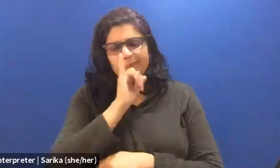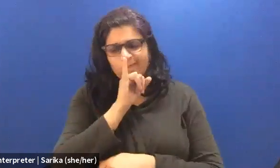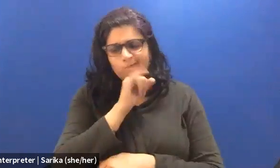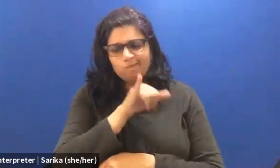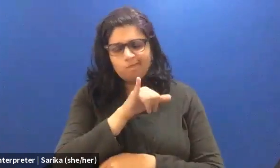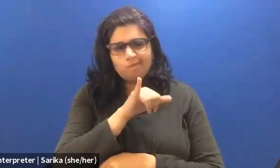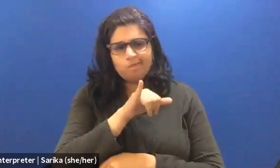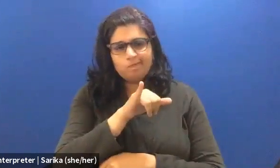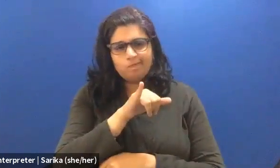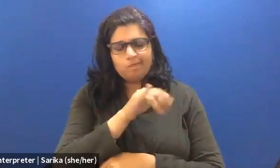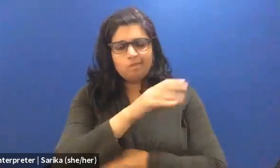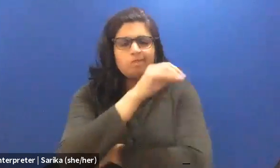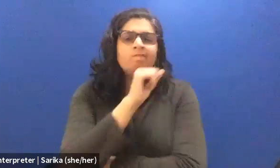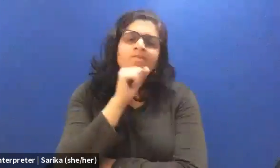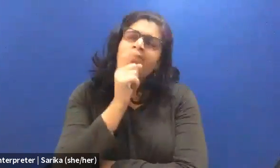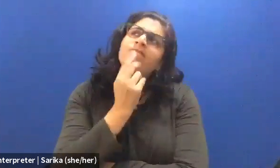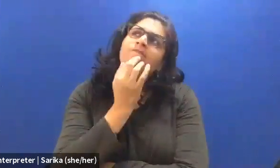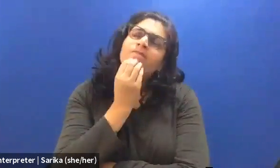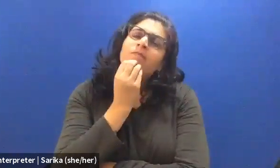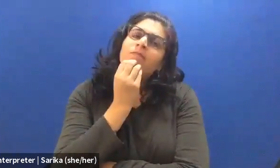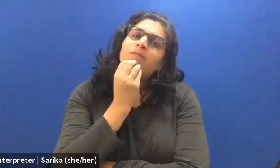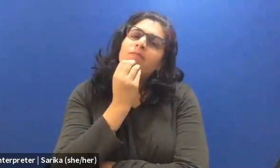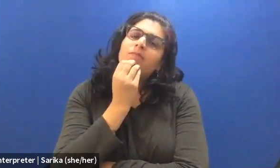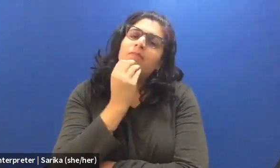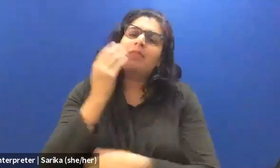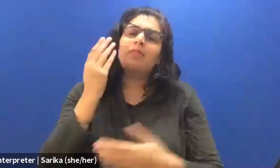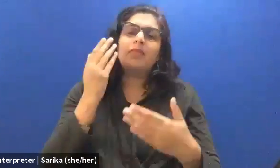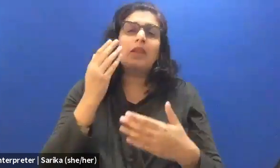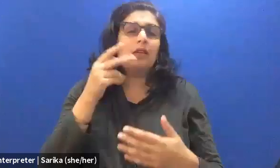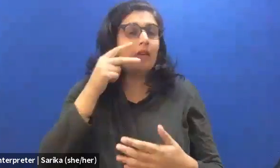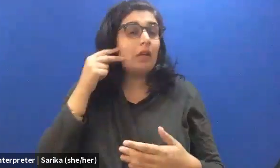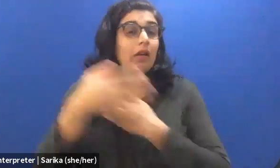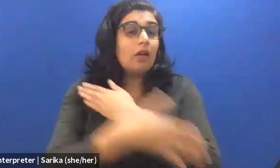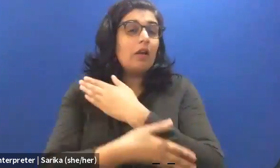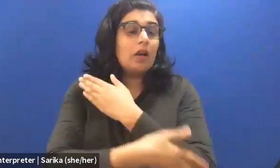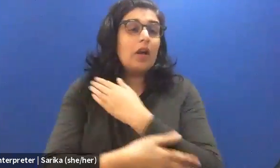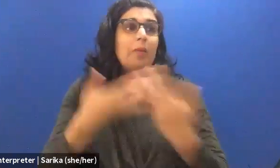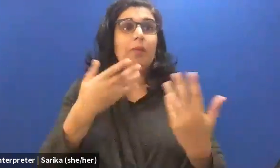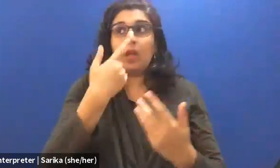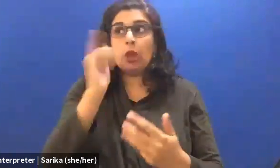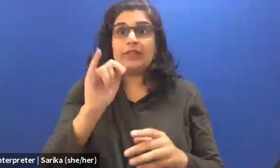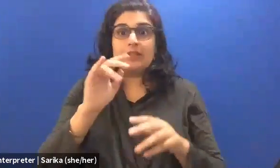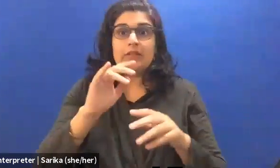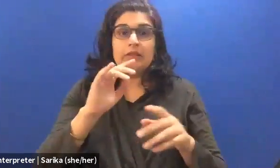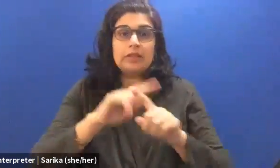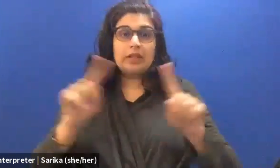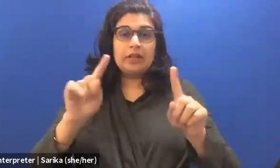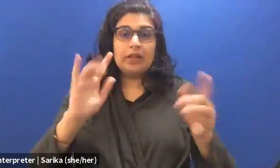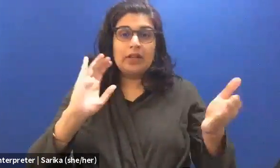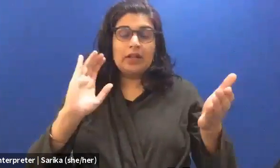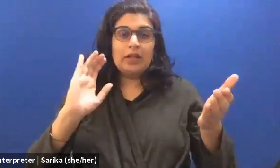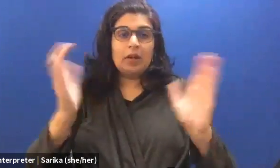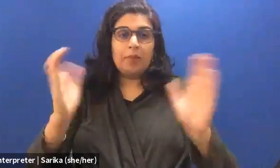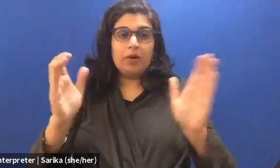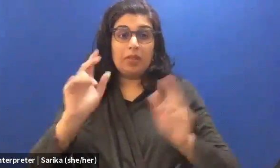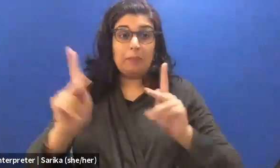You know, out in Indian country, that might look different than those people on the train.